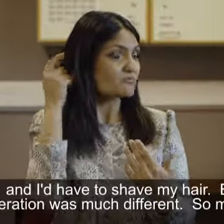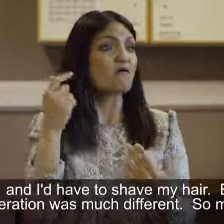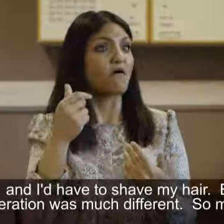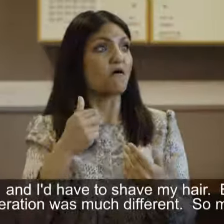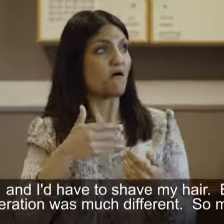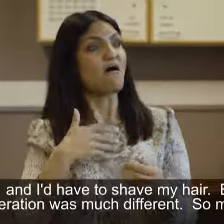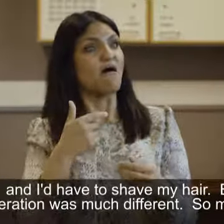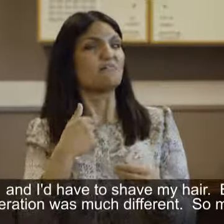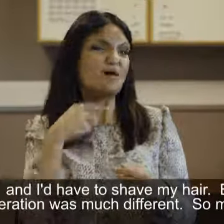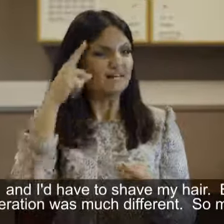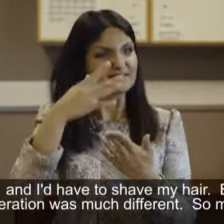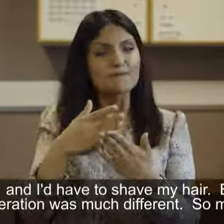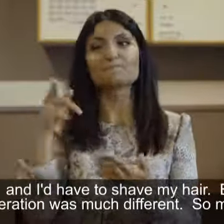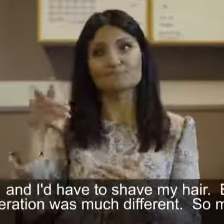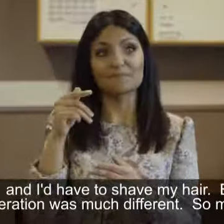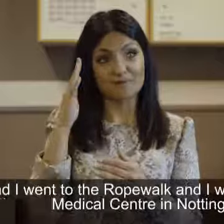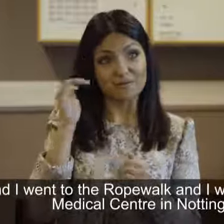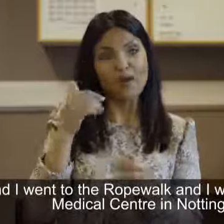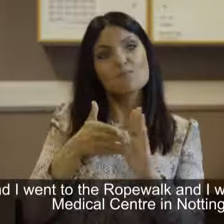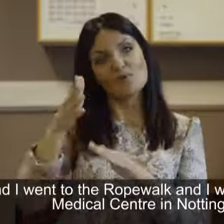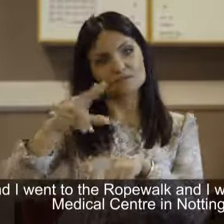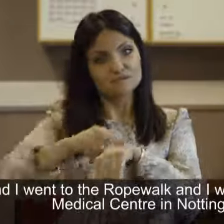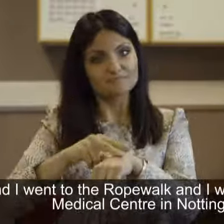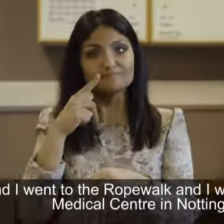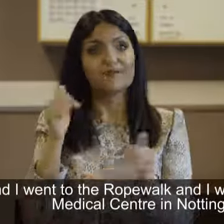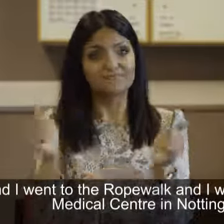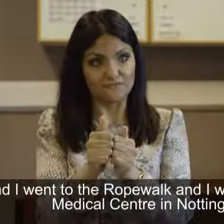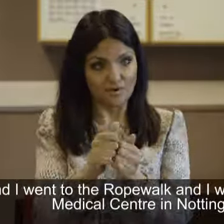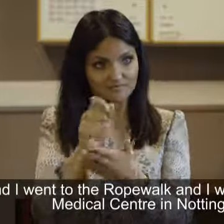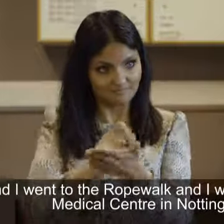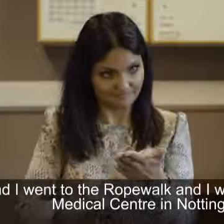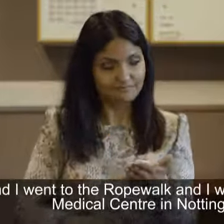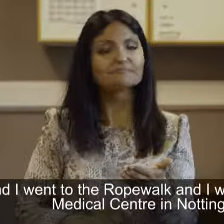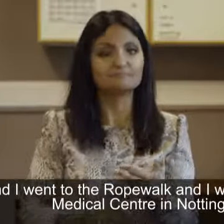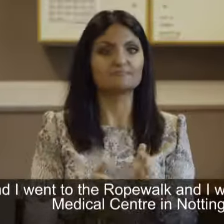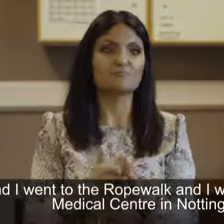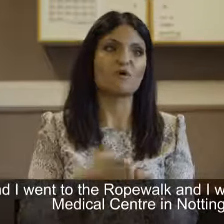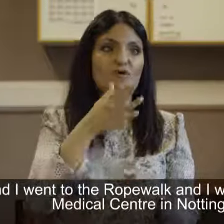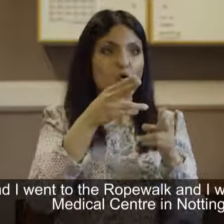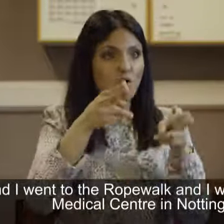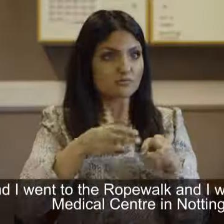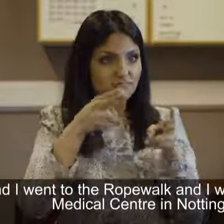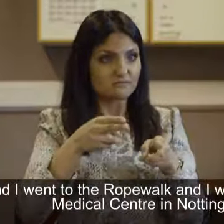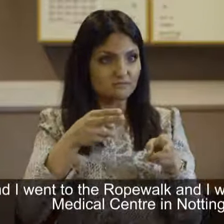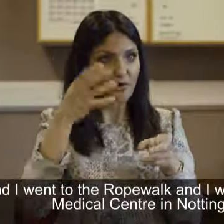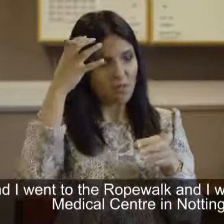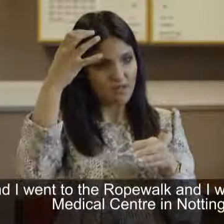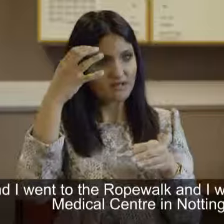the operation was much different. So my mum agreed, and I went to the rope walk and I went to Queen's Medical Centre in